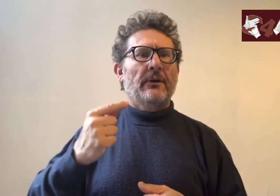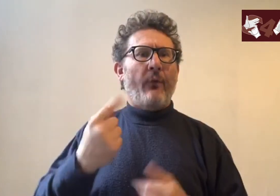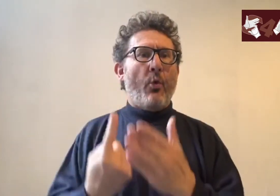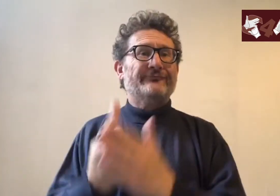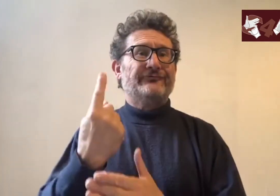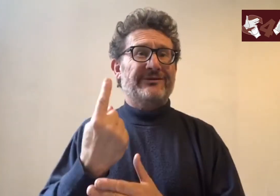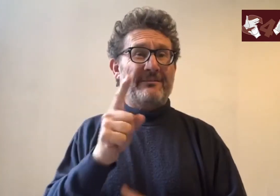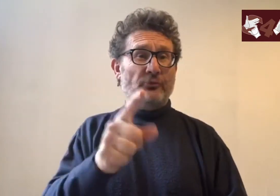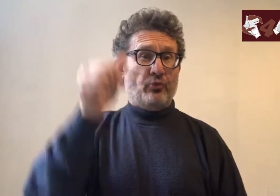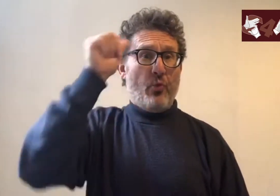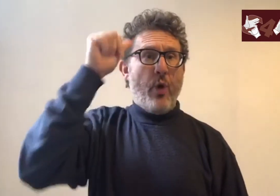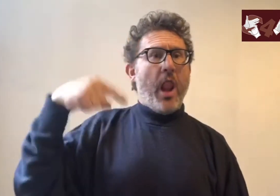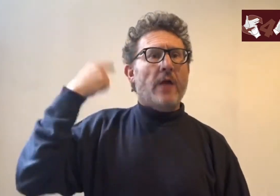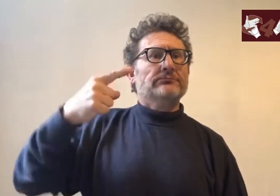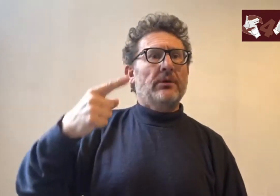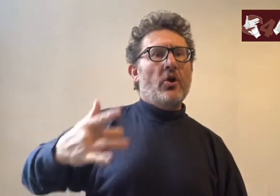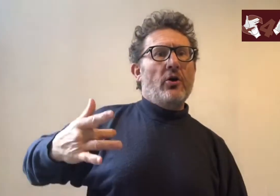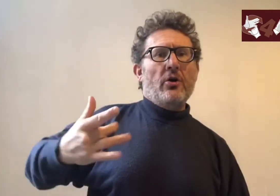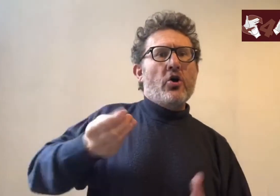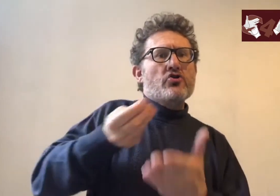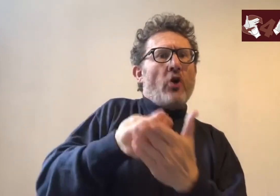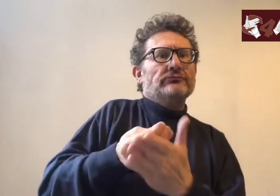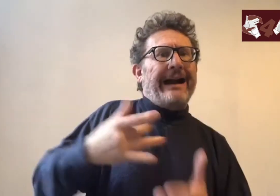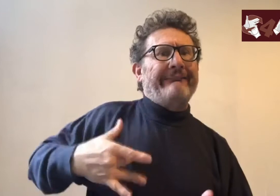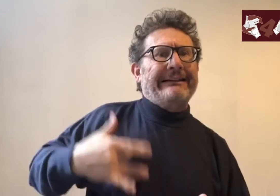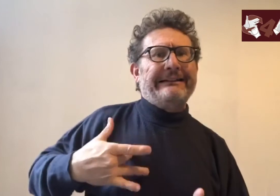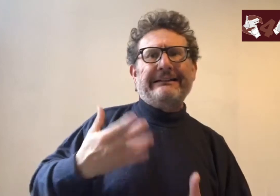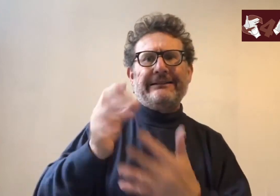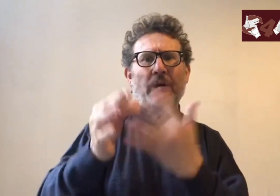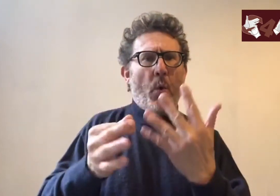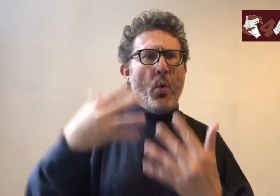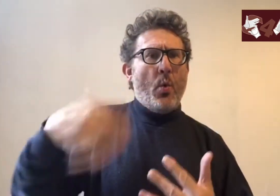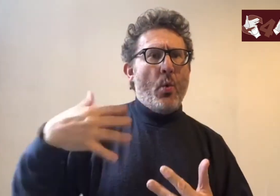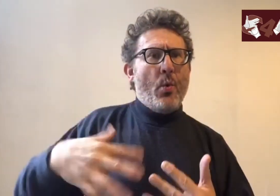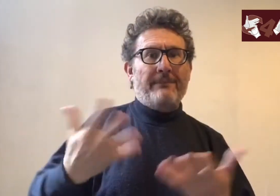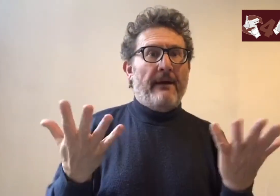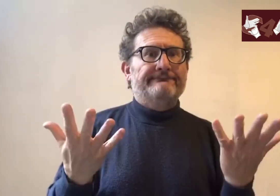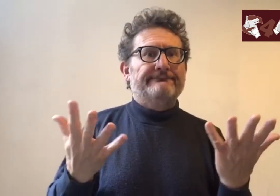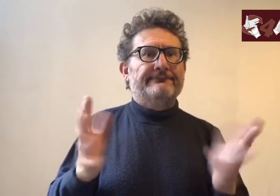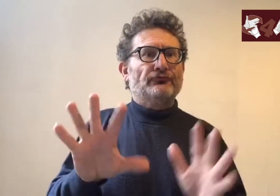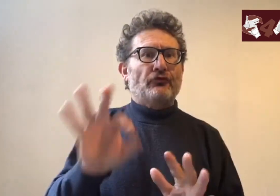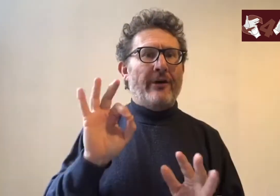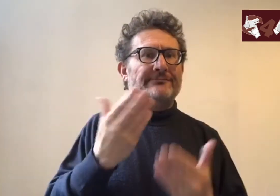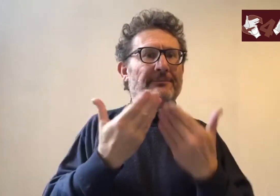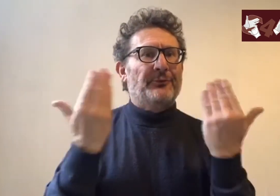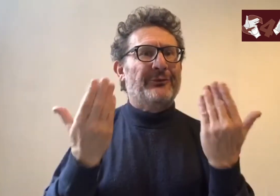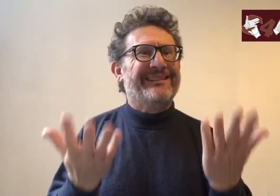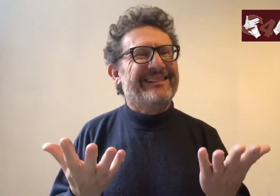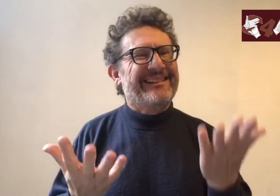barriers, meaning that they have to move to London. Because the cost of living is so much greater there, but they find